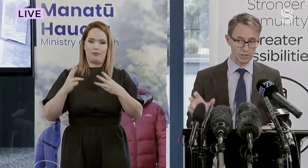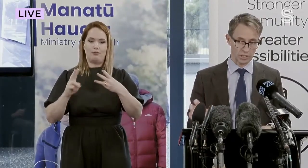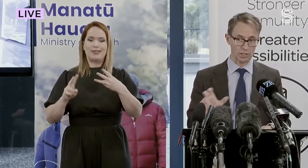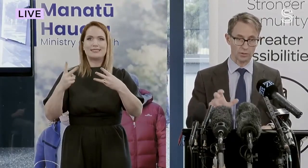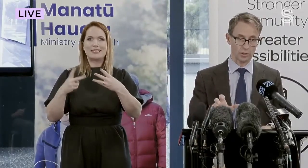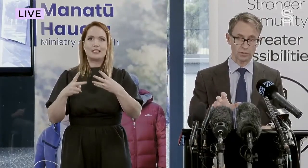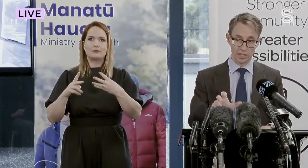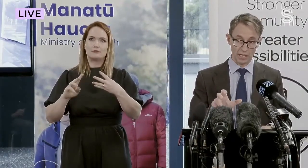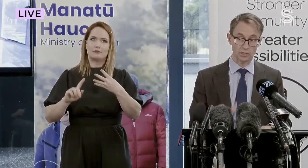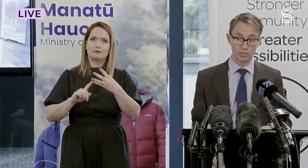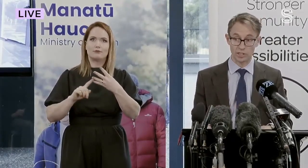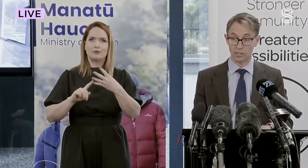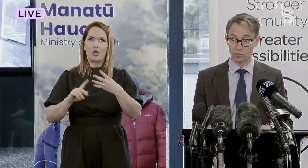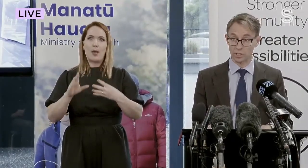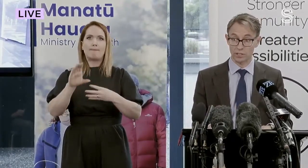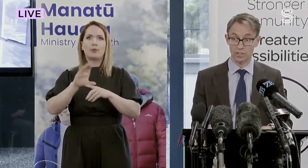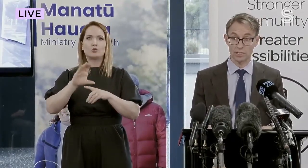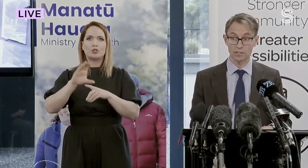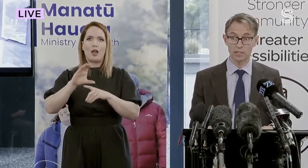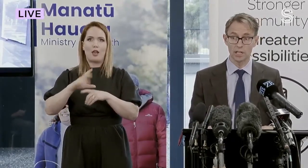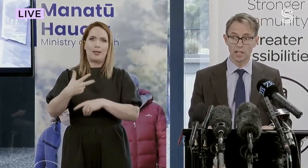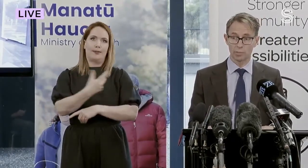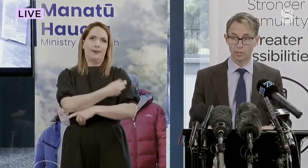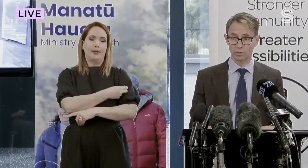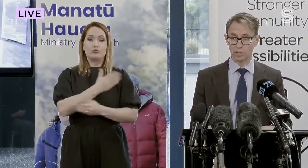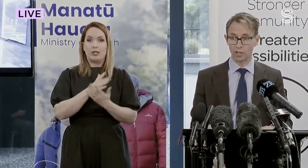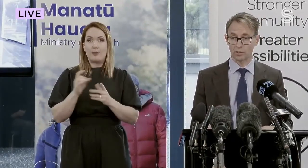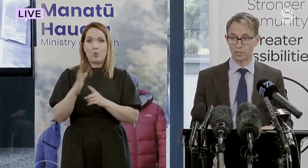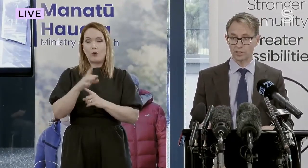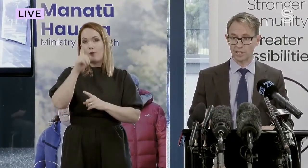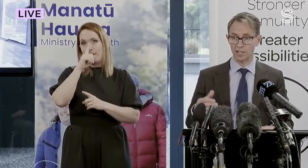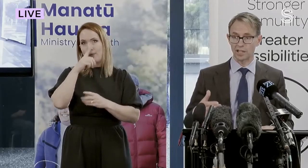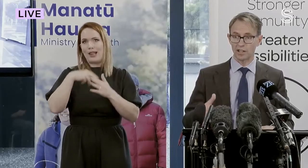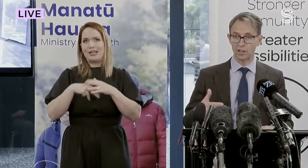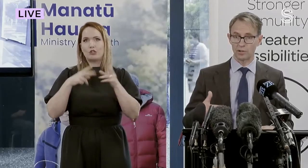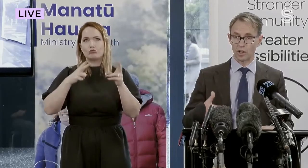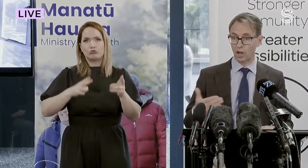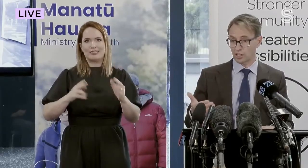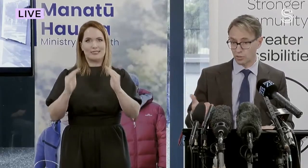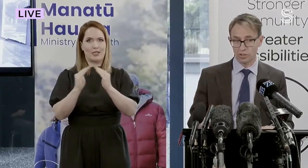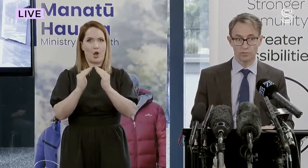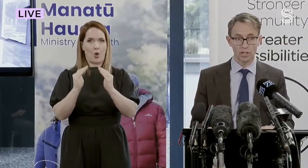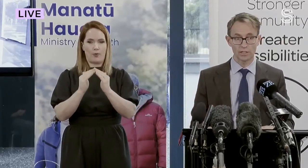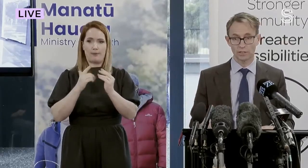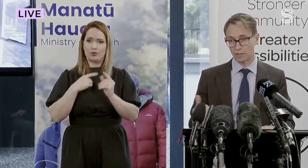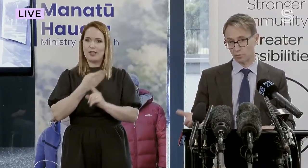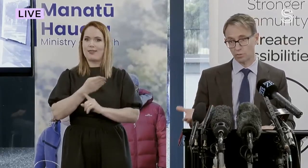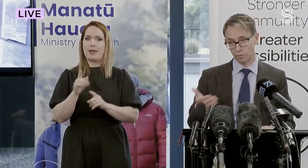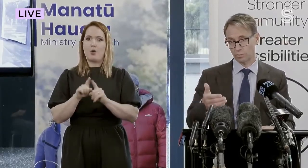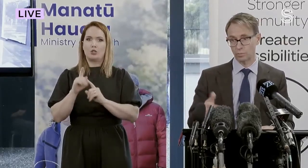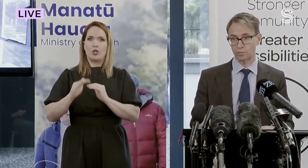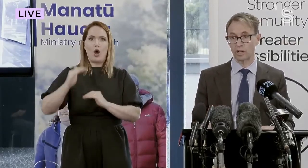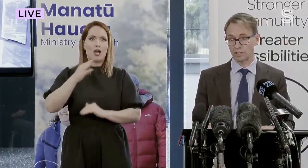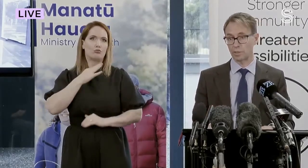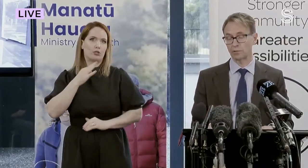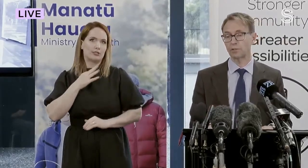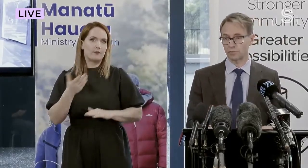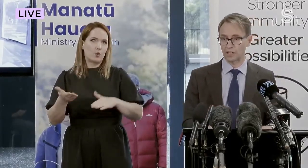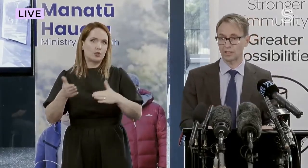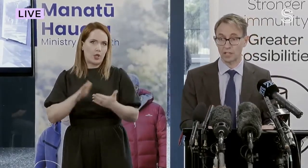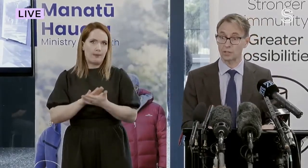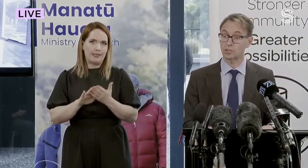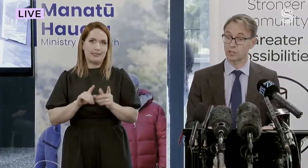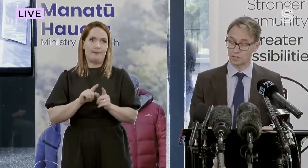in particular those in aged residential care settings, because we know that they're at the highest risk of dying and therefore the greatest